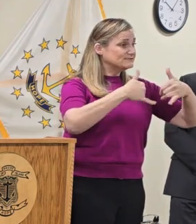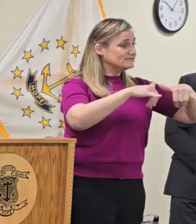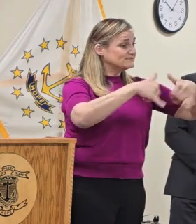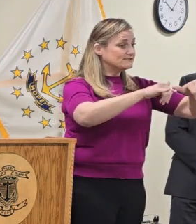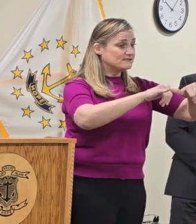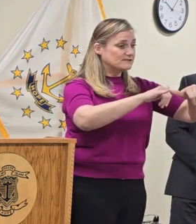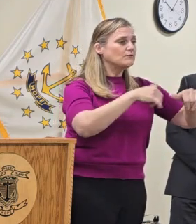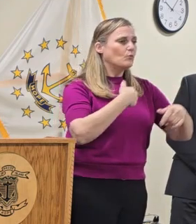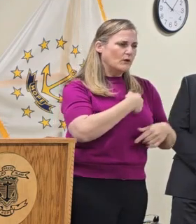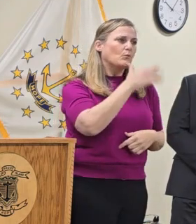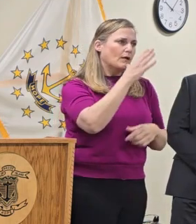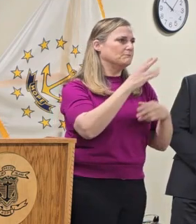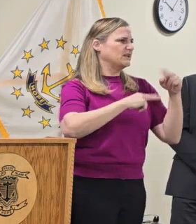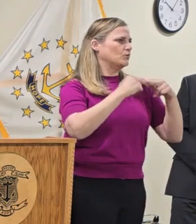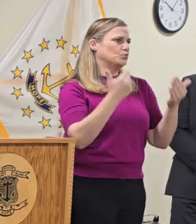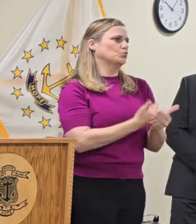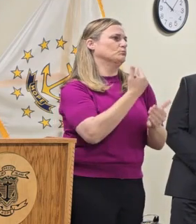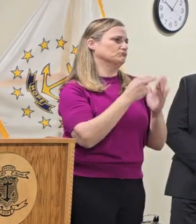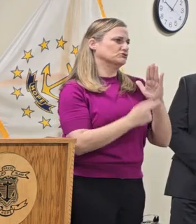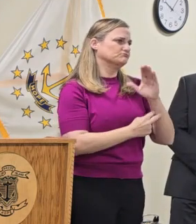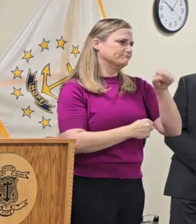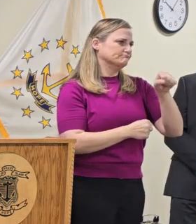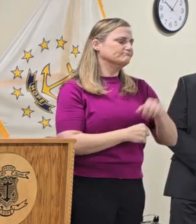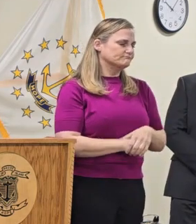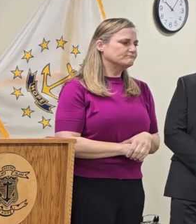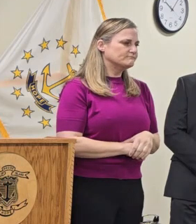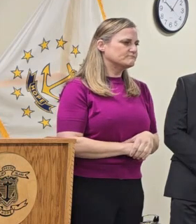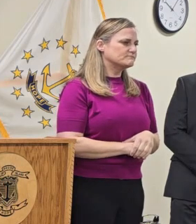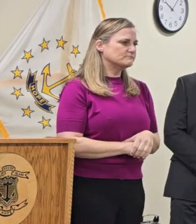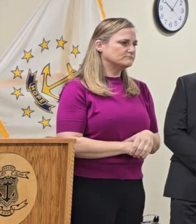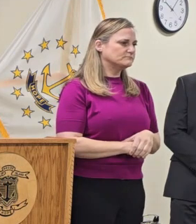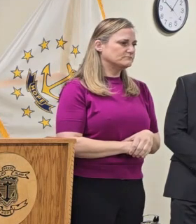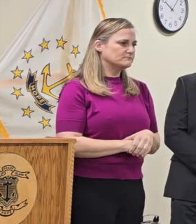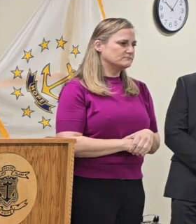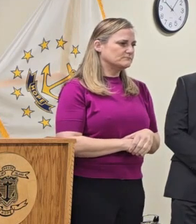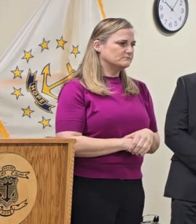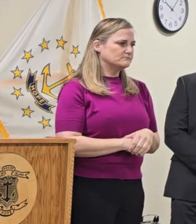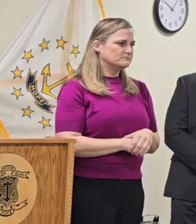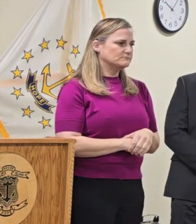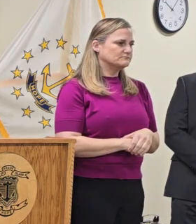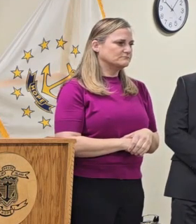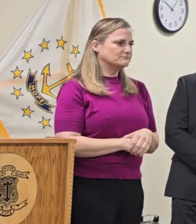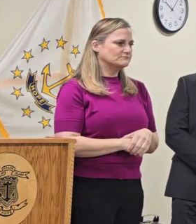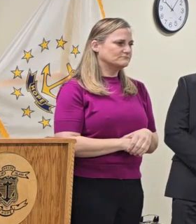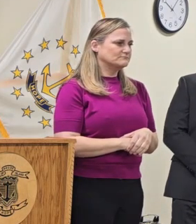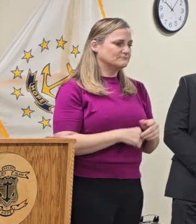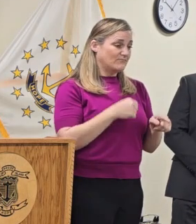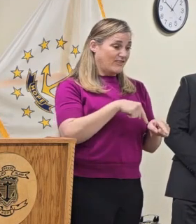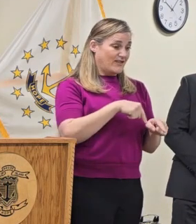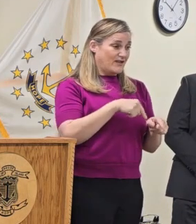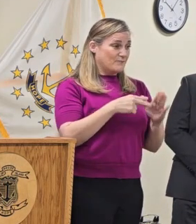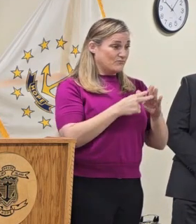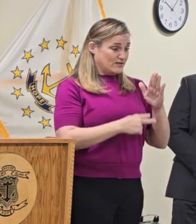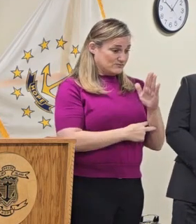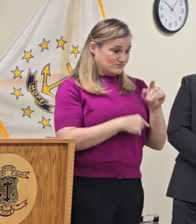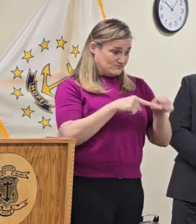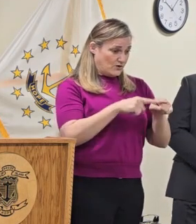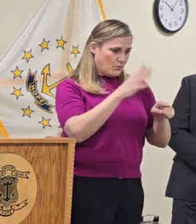a brand new Washington Bridge, building one, a bridge that will outlast our lifetimes. We've also engaged an